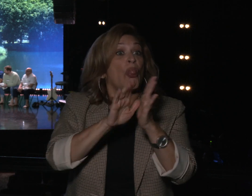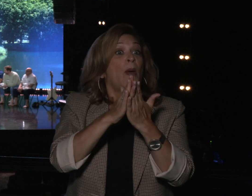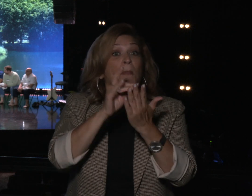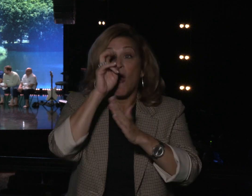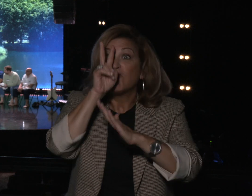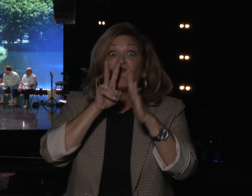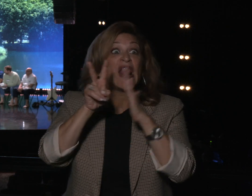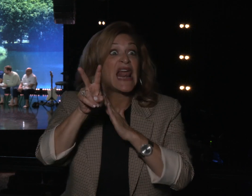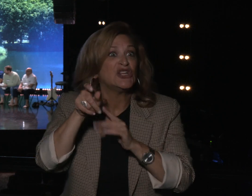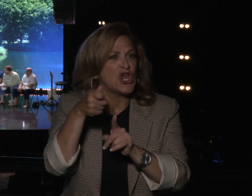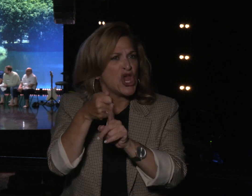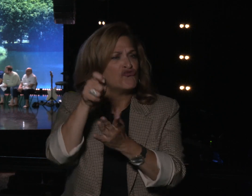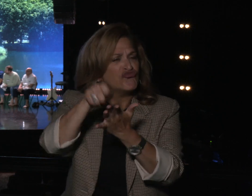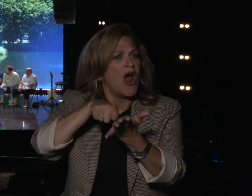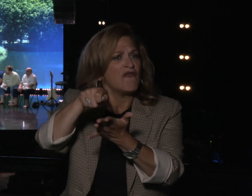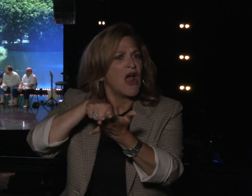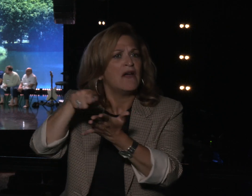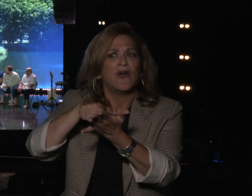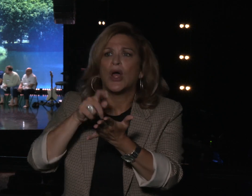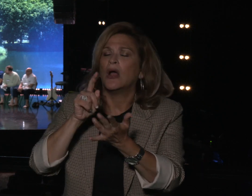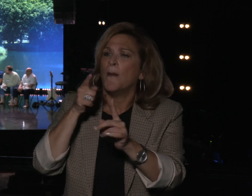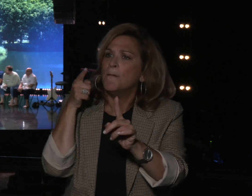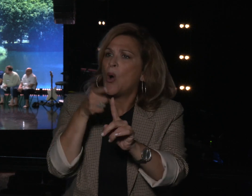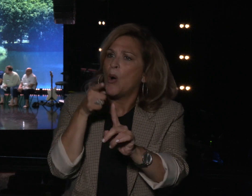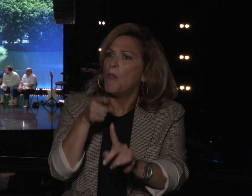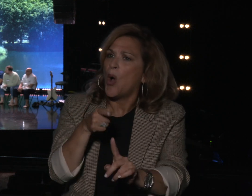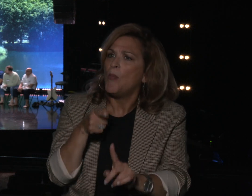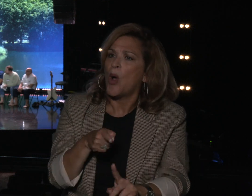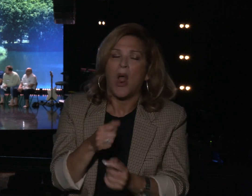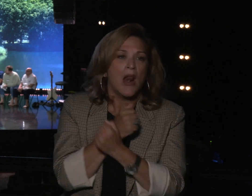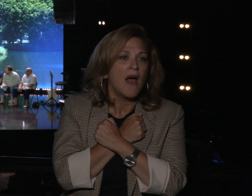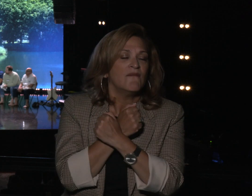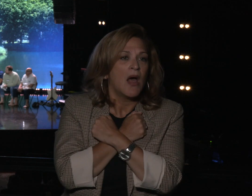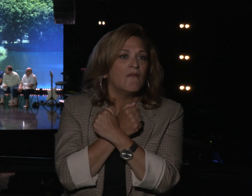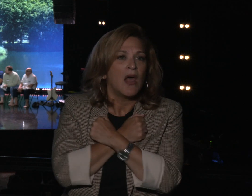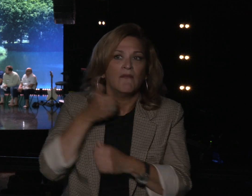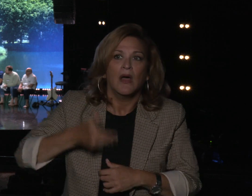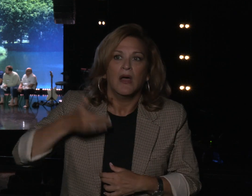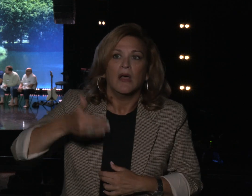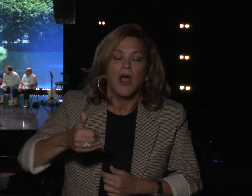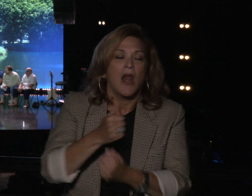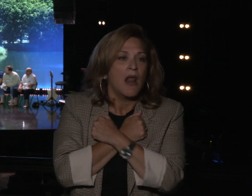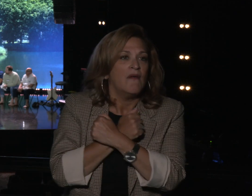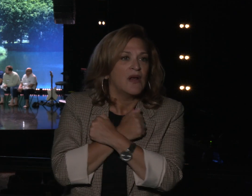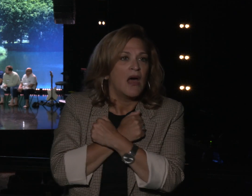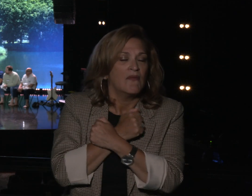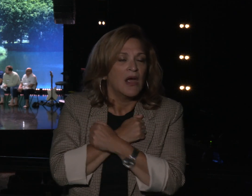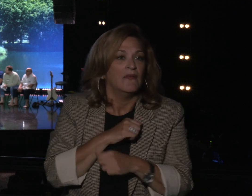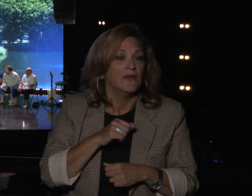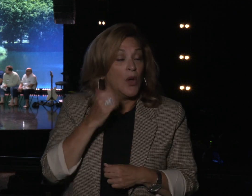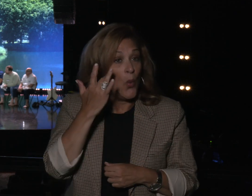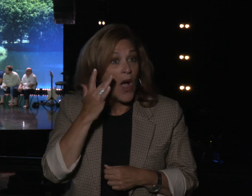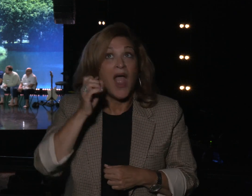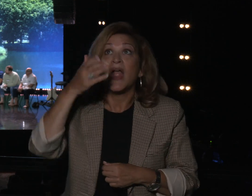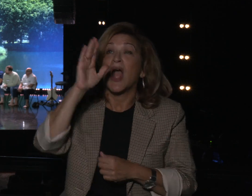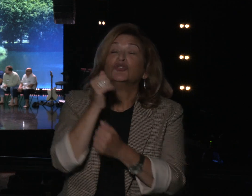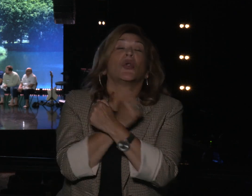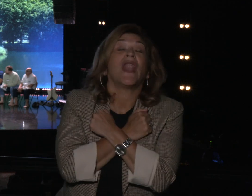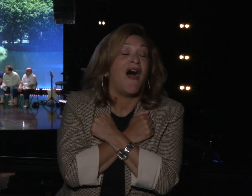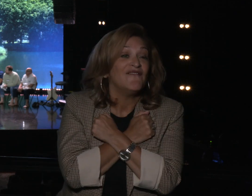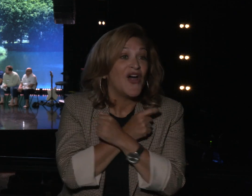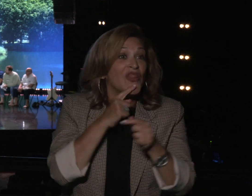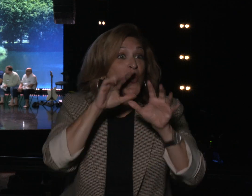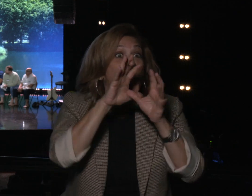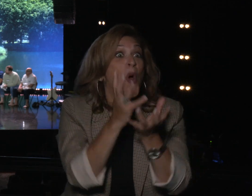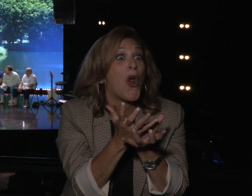and he writes about love, and he writes about love, and everything's love, and right, like everything's love, everything's love. For God so loved,